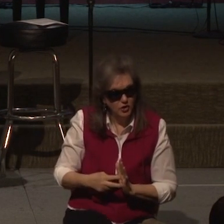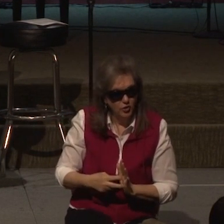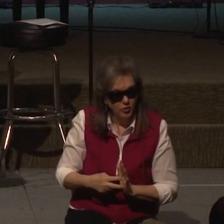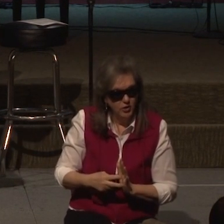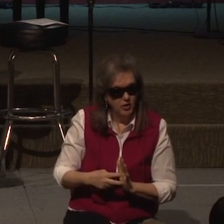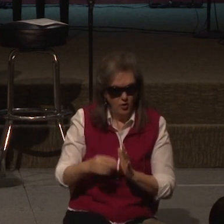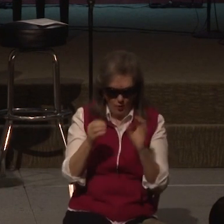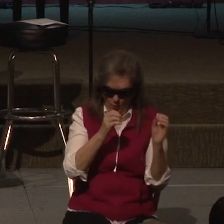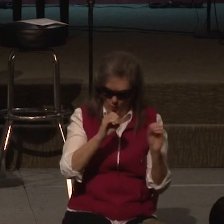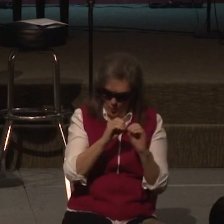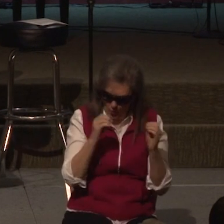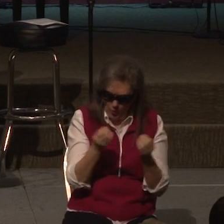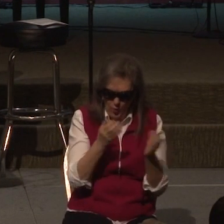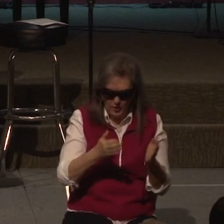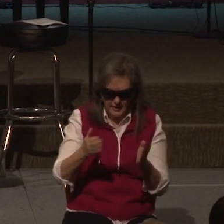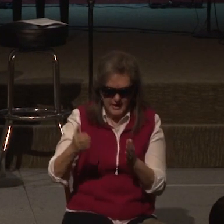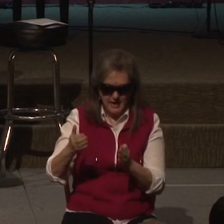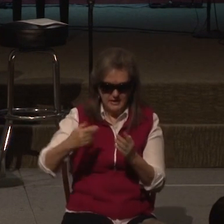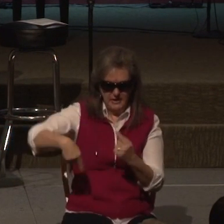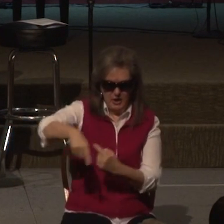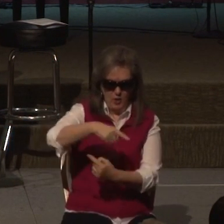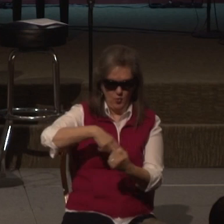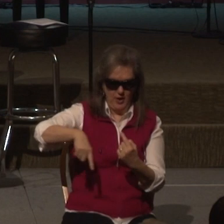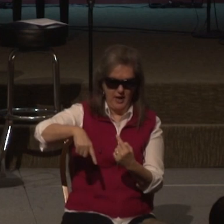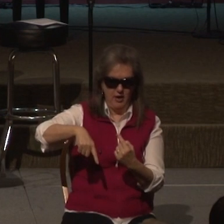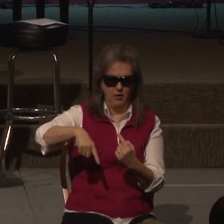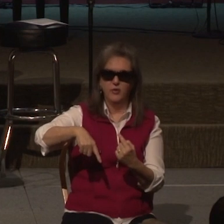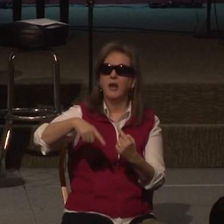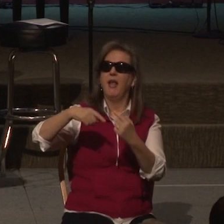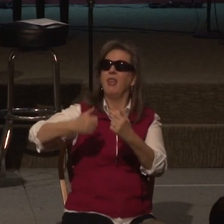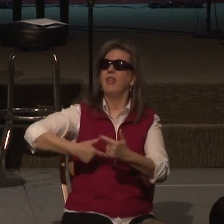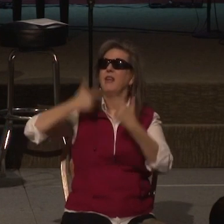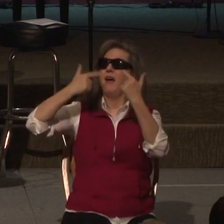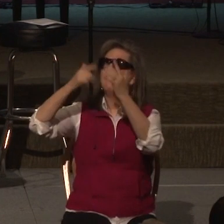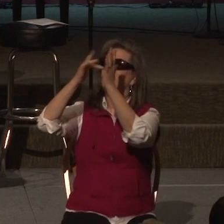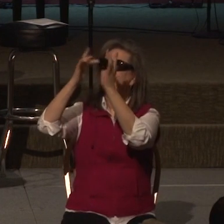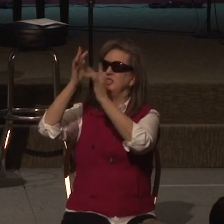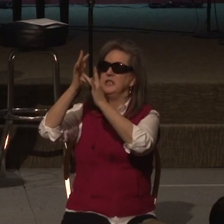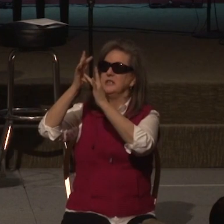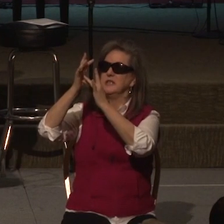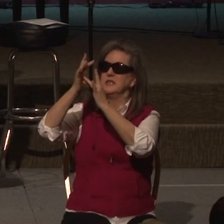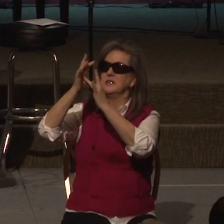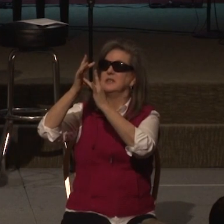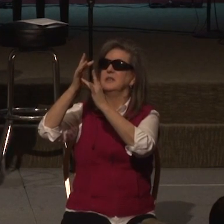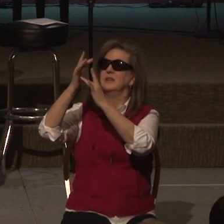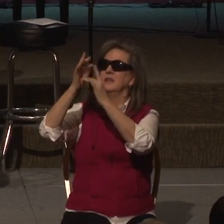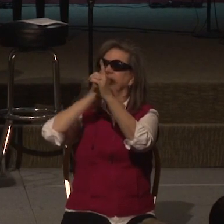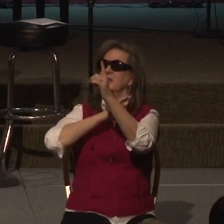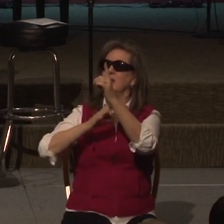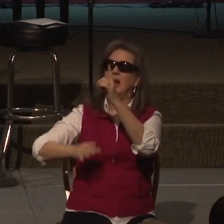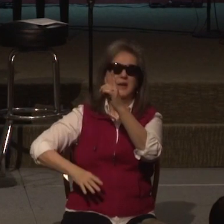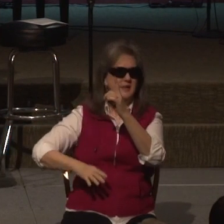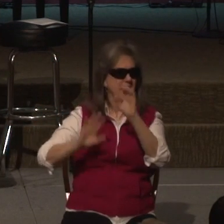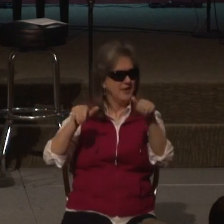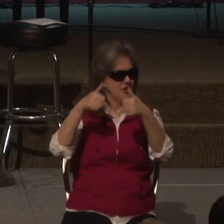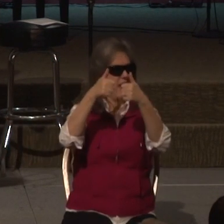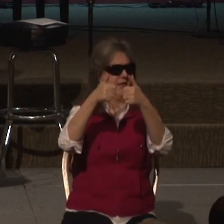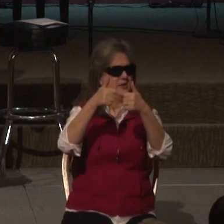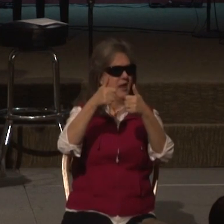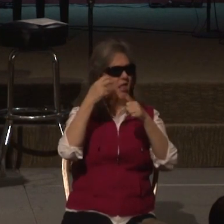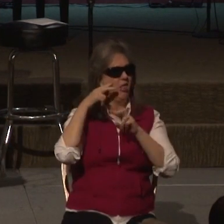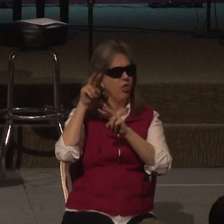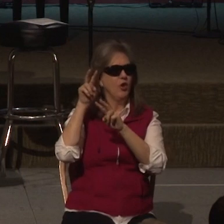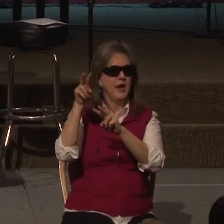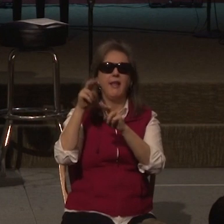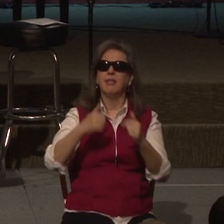in organizing yourself around the life of Jesus Christ? And so I threw out this challenge and begin looking at your life. Look